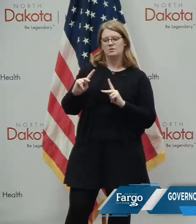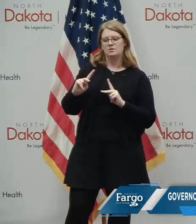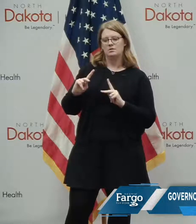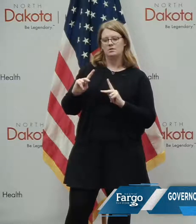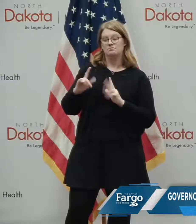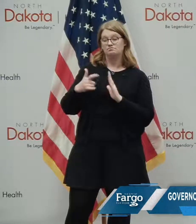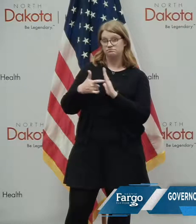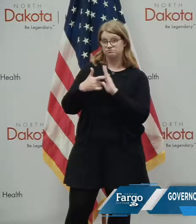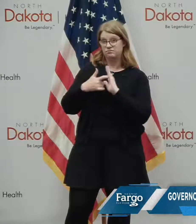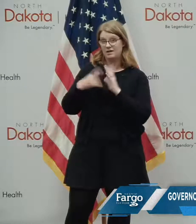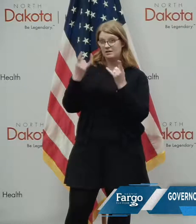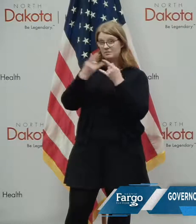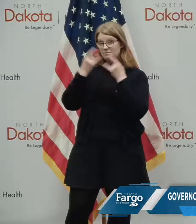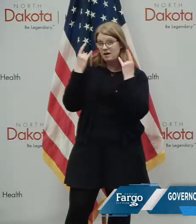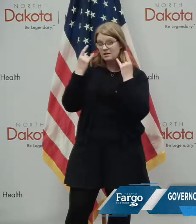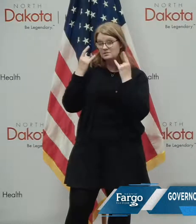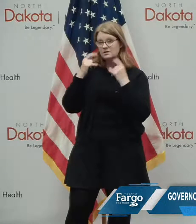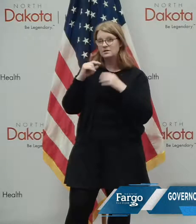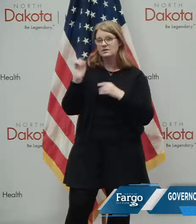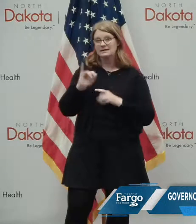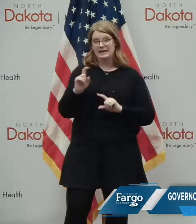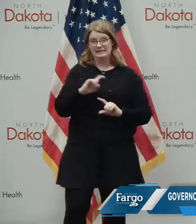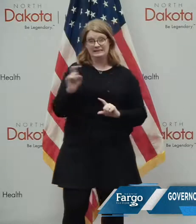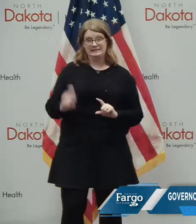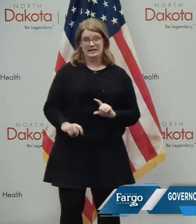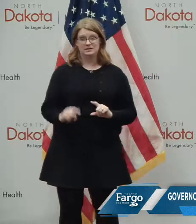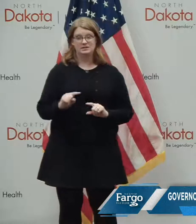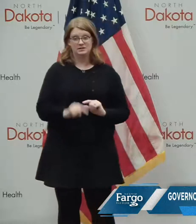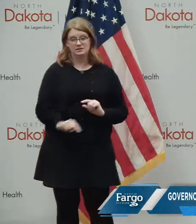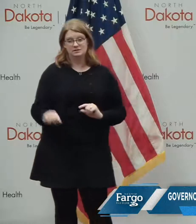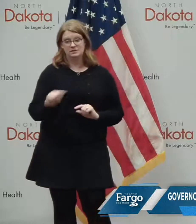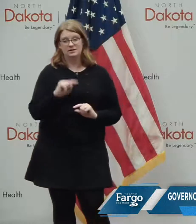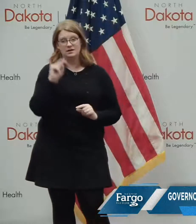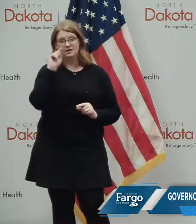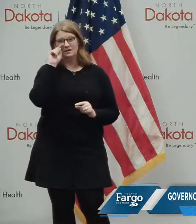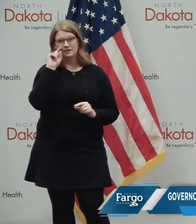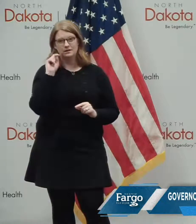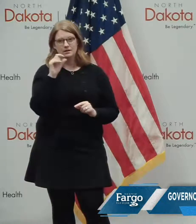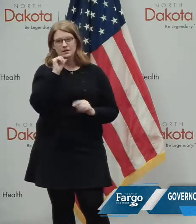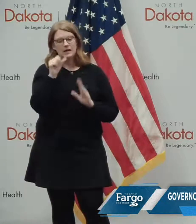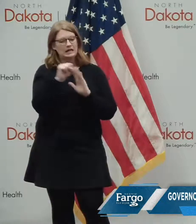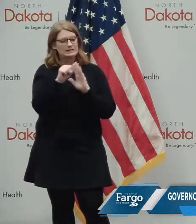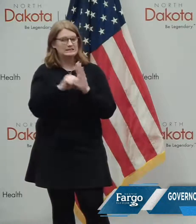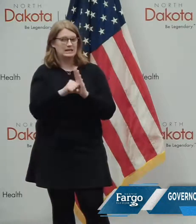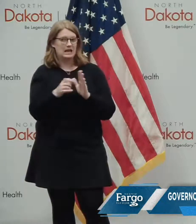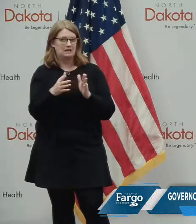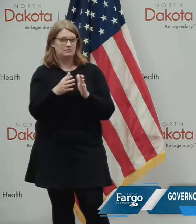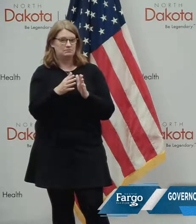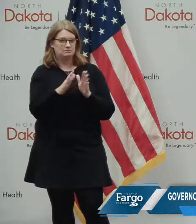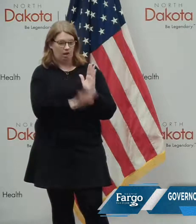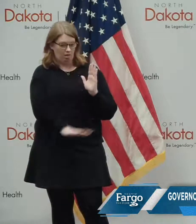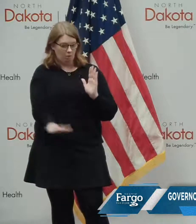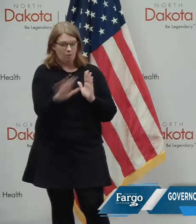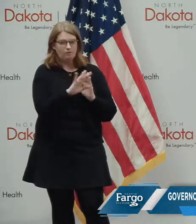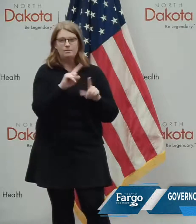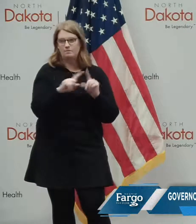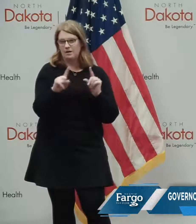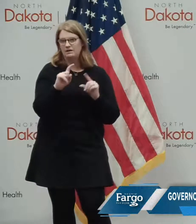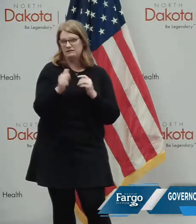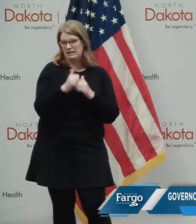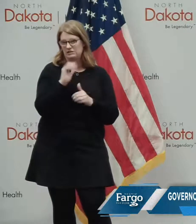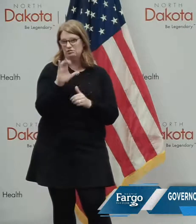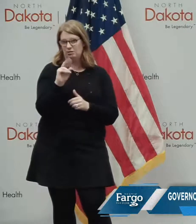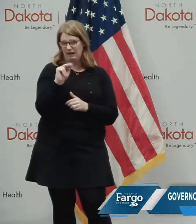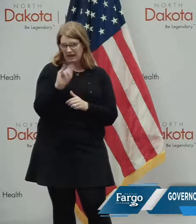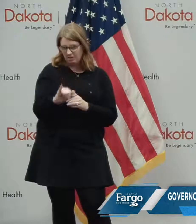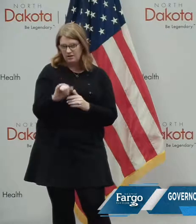demanding mask mandates. In some cases, like you referred to Texas, some of that's been done on not on a statewide, but on a county level, where they've